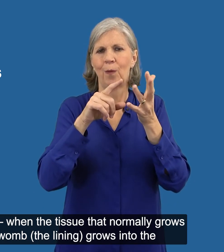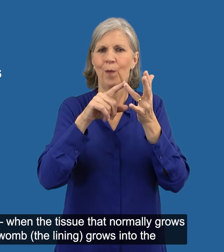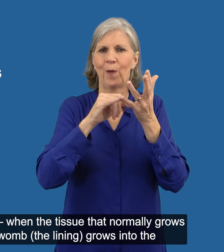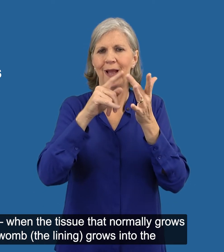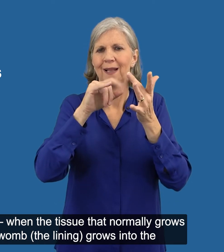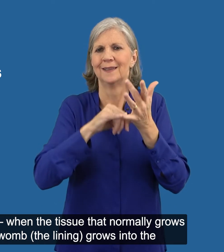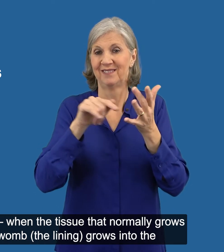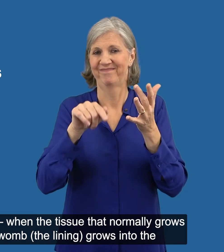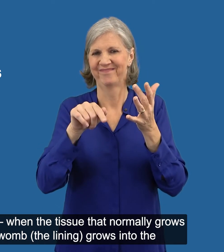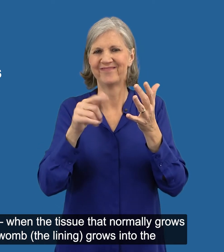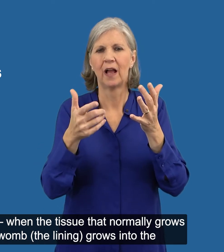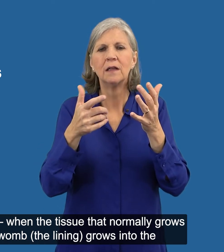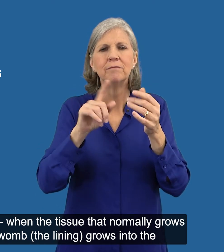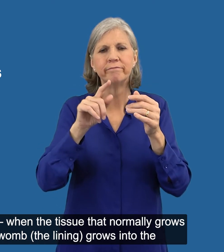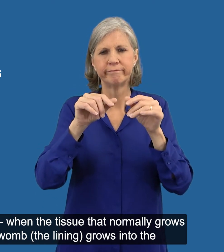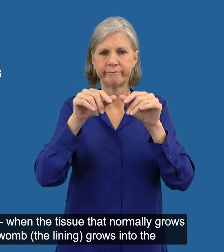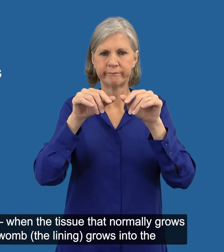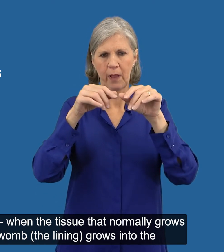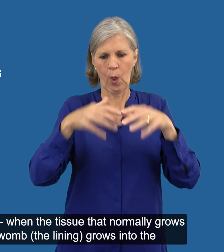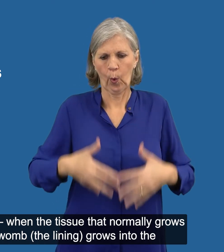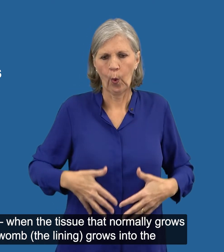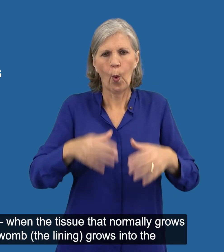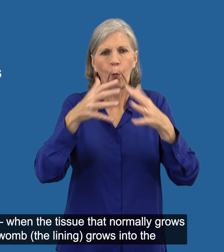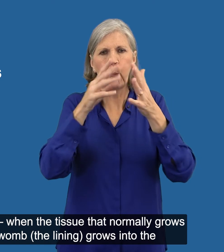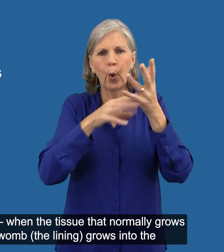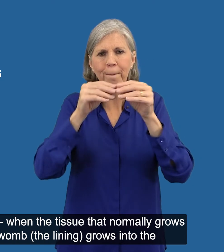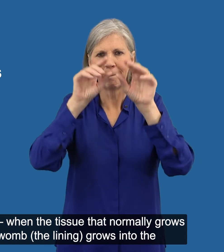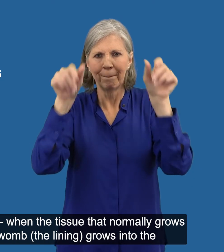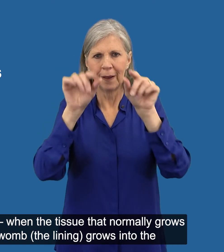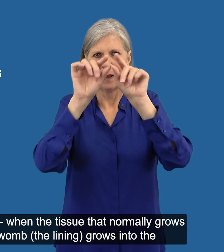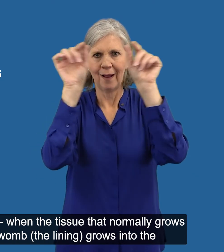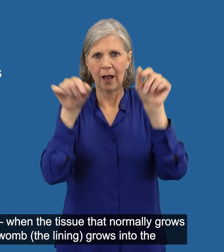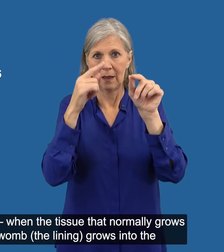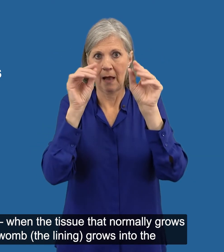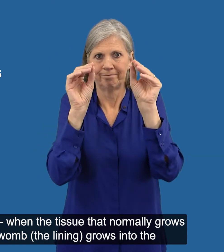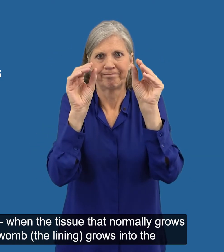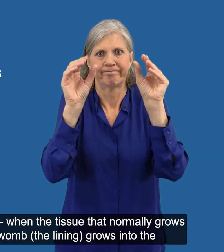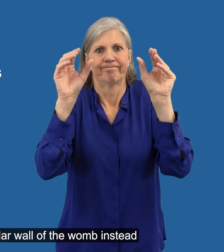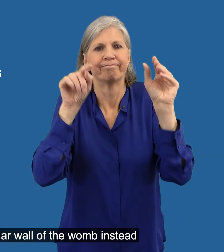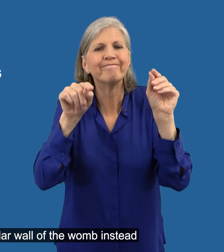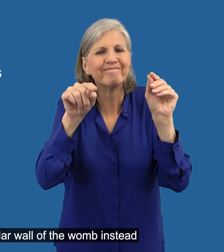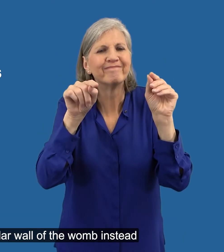Adenomyosis, when the tissue that normally grows within the womb, the lining, grows into the muscular wall of the womb